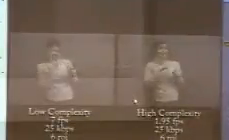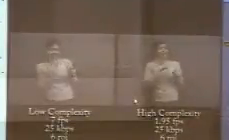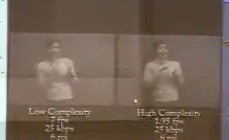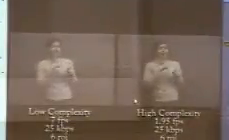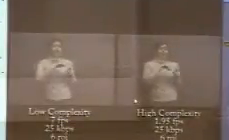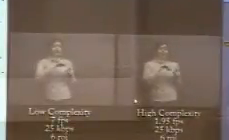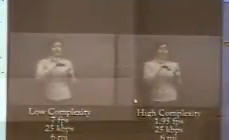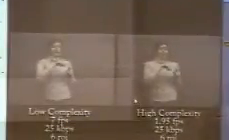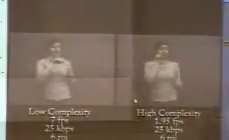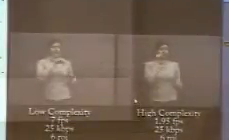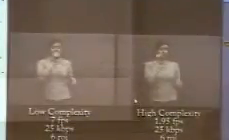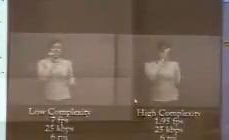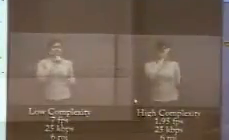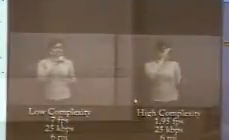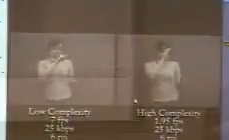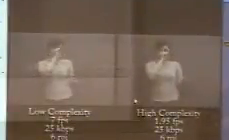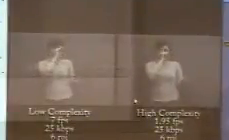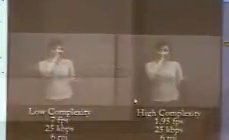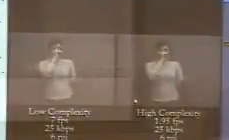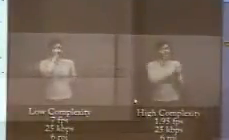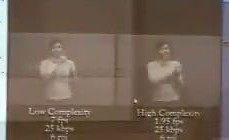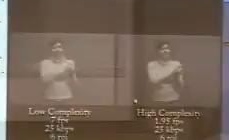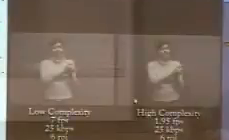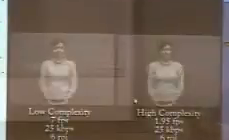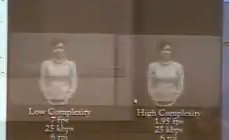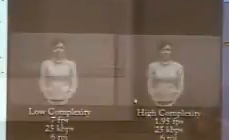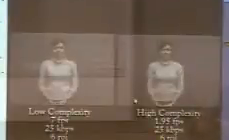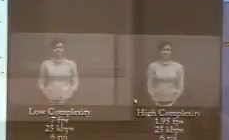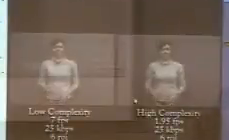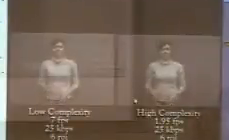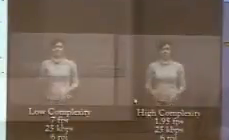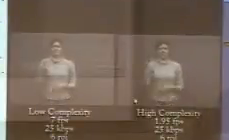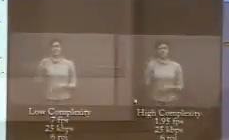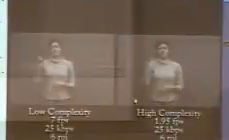doing finger spelling, and there's very little you can catch from it.